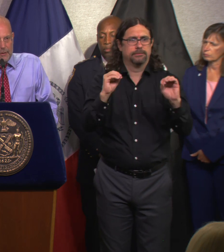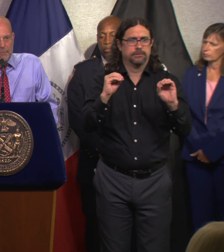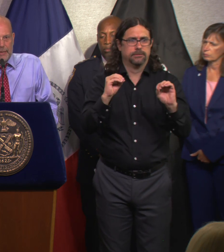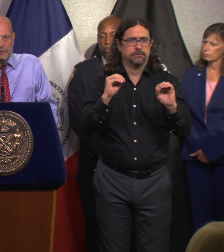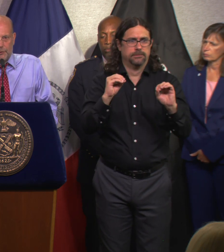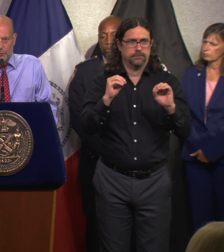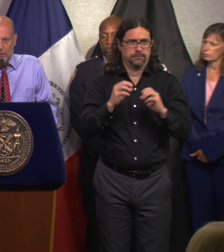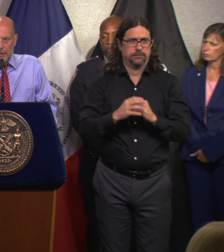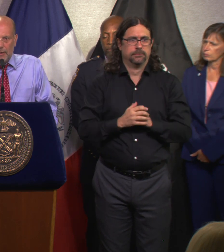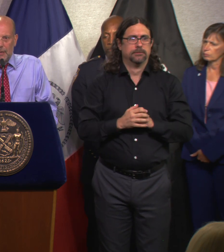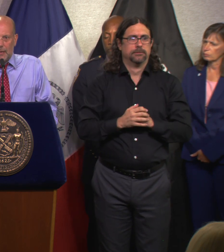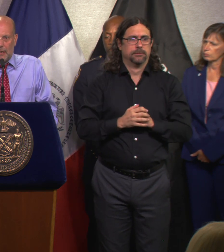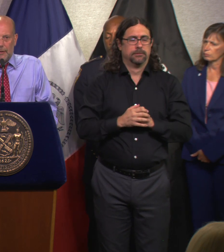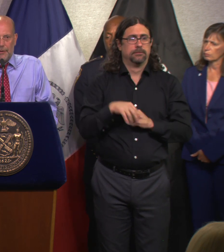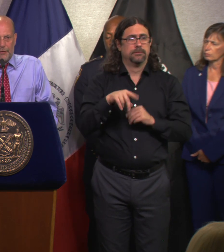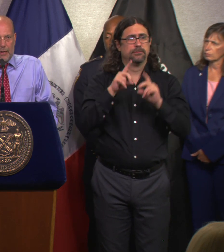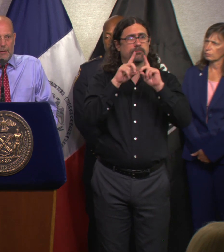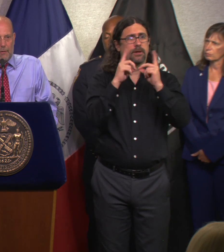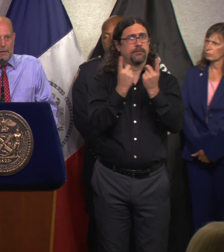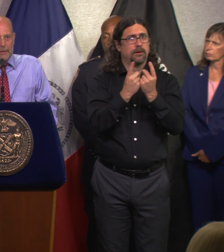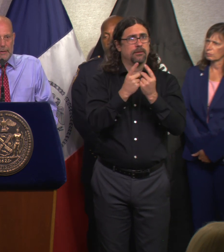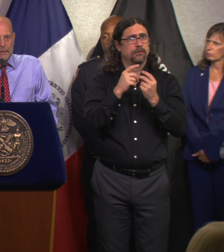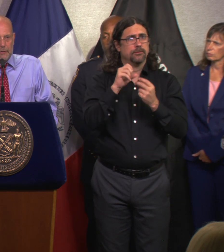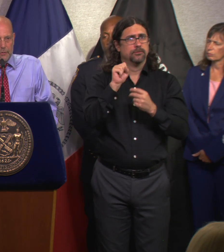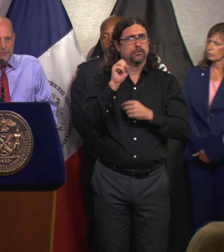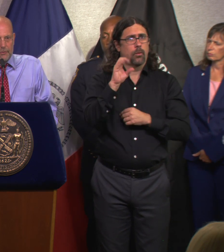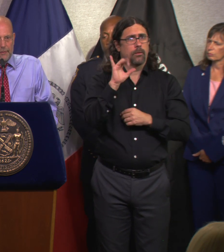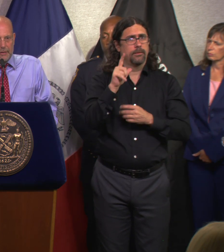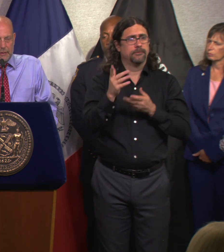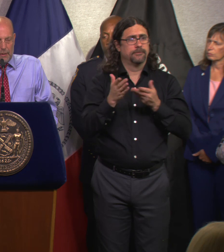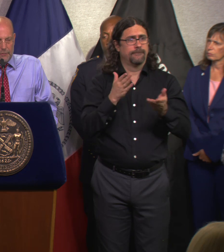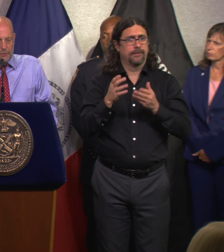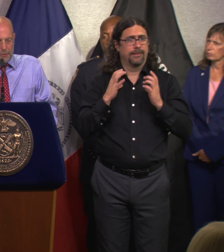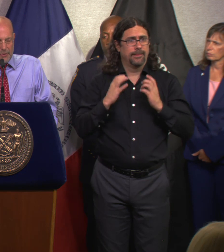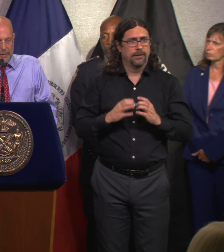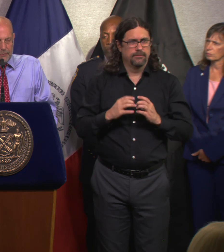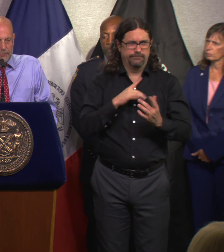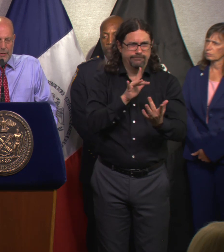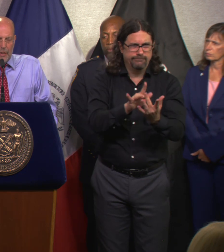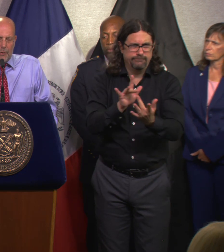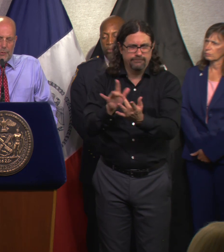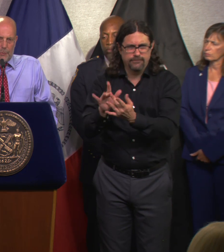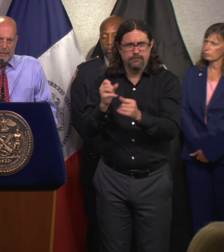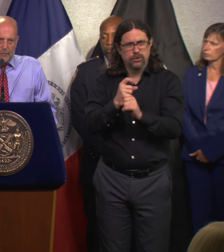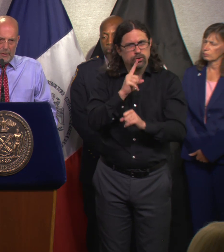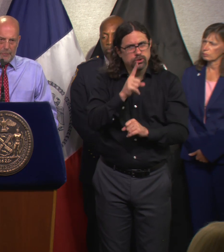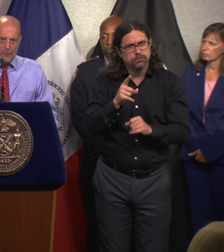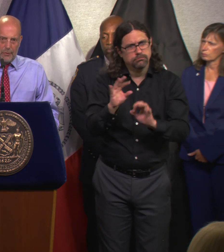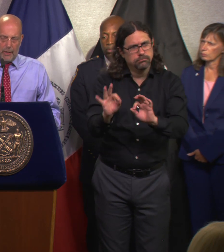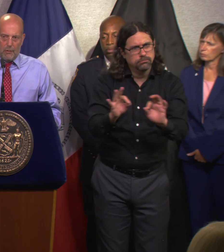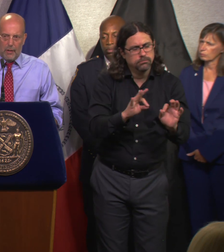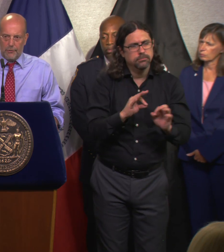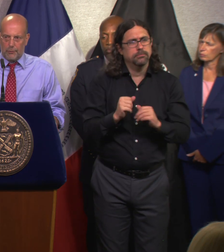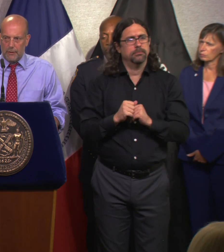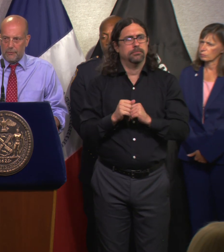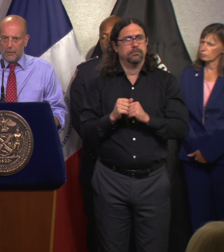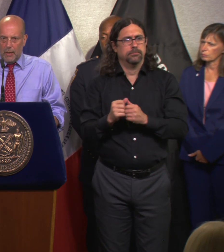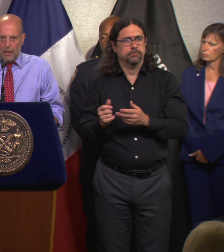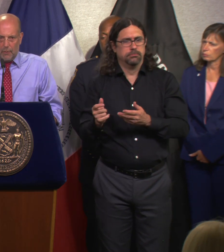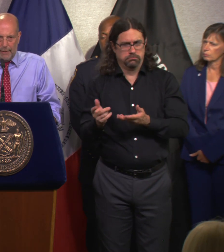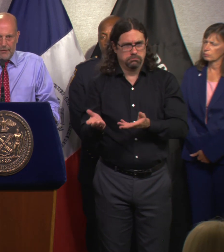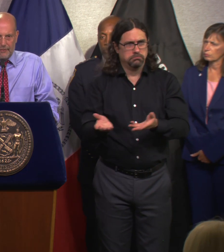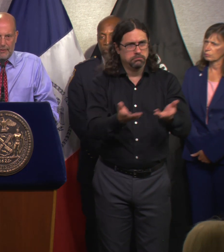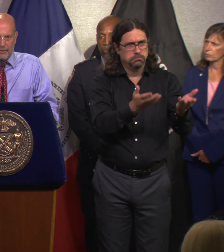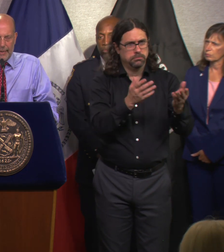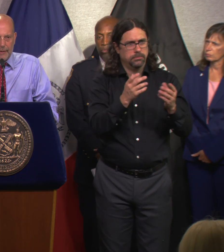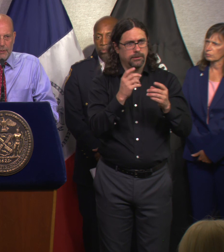out to them, making sure that they are in good, safe circumstances. With respect to people that are on the streets,